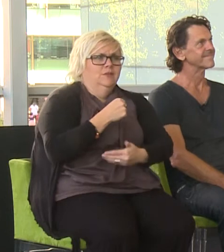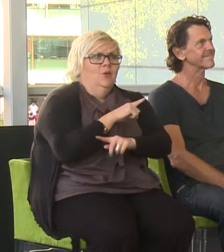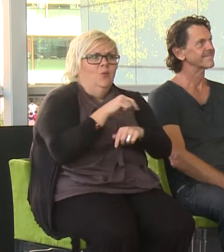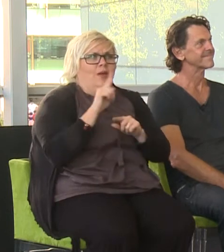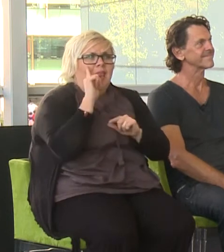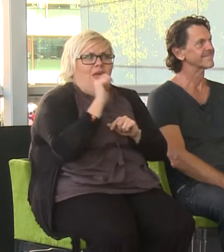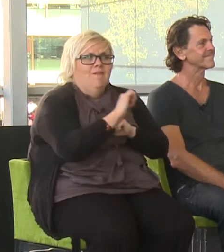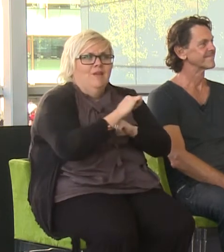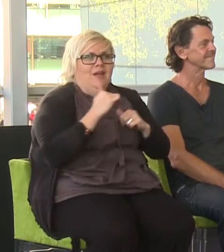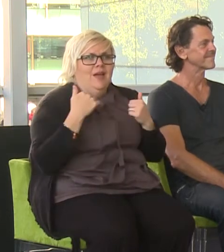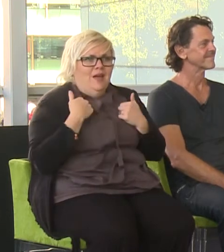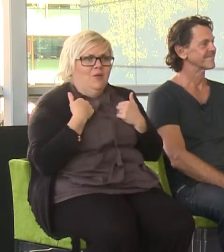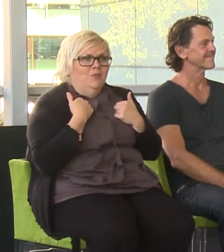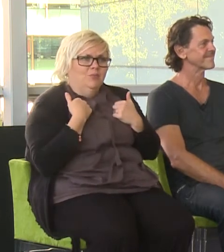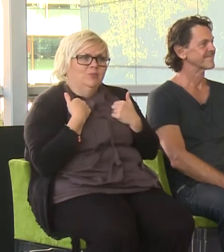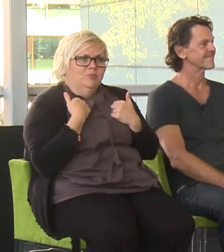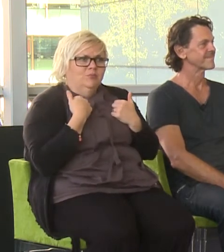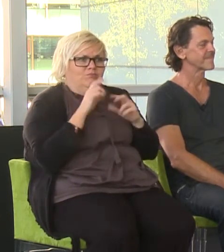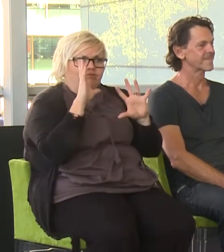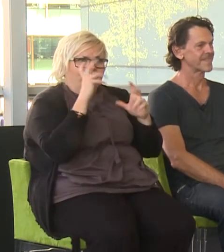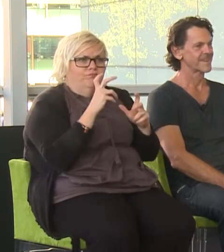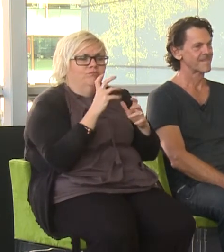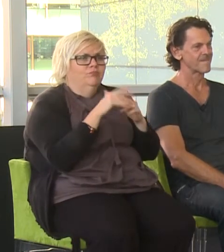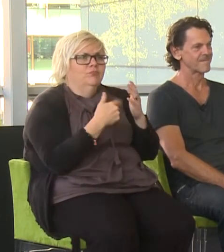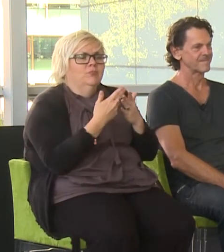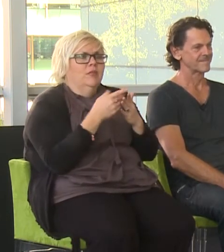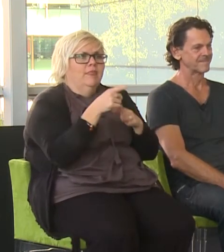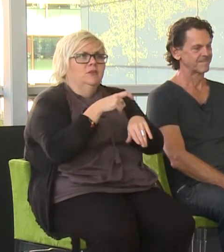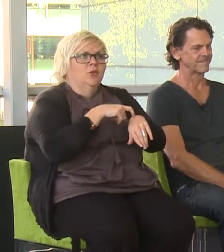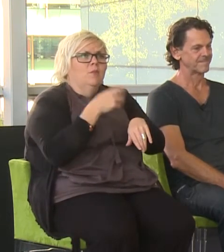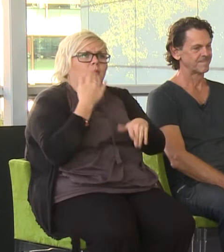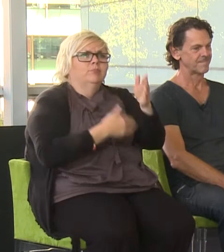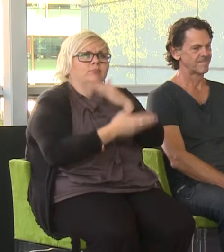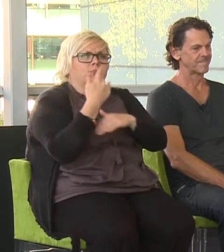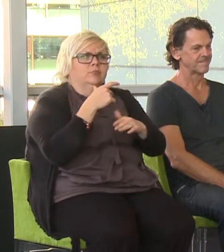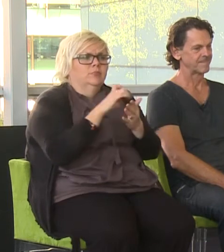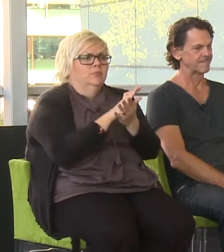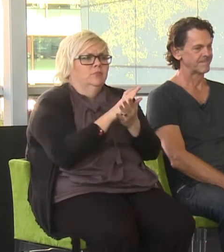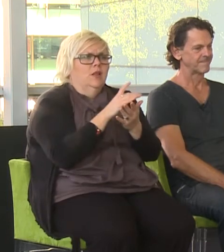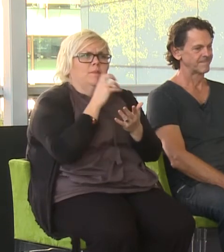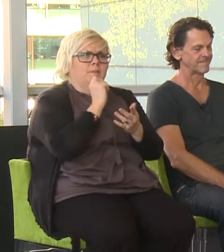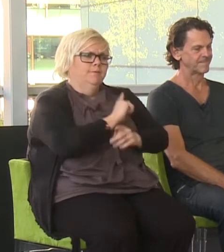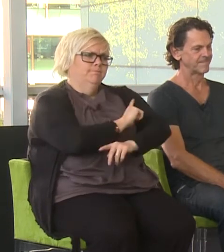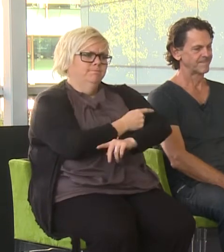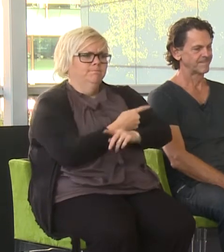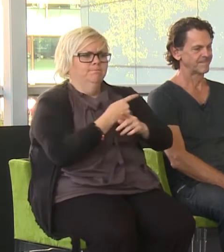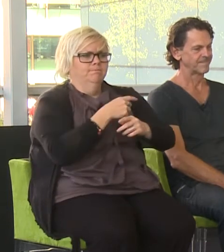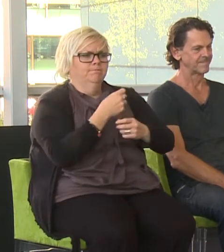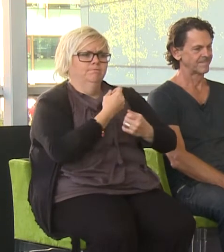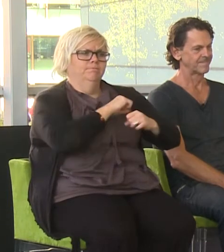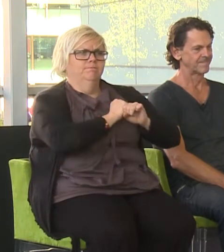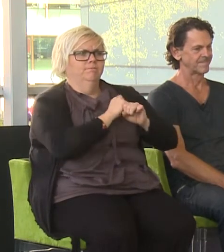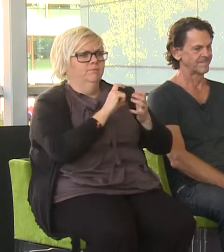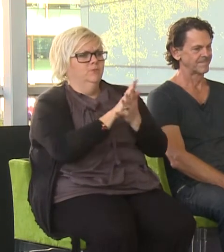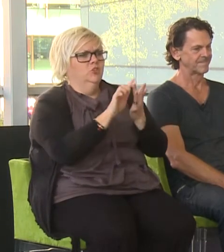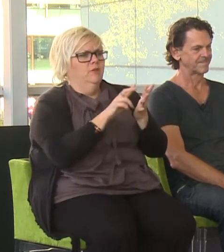sword and sandal movies. Our fascination for the imagined time when there was chivalry and conflict was resolved with the simplicity of